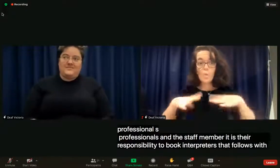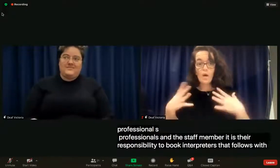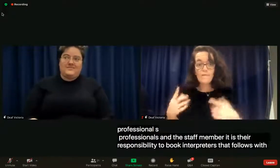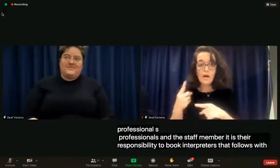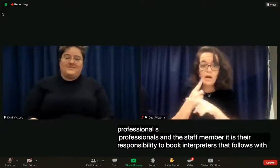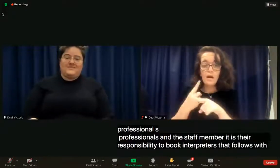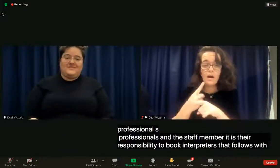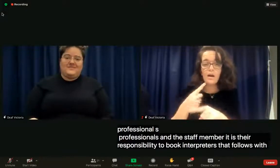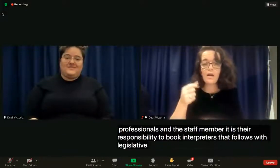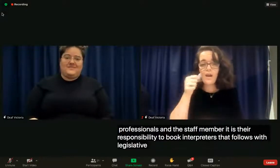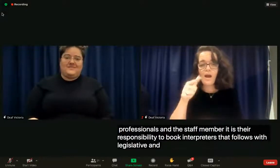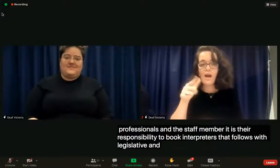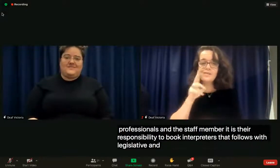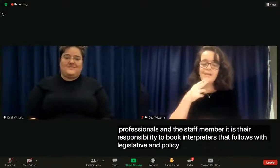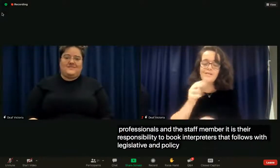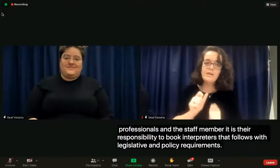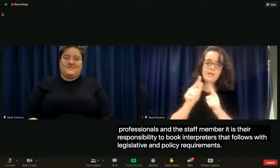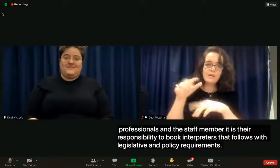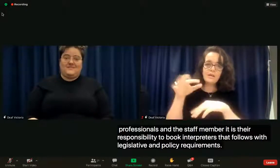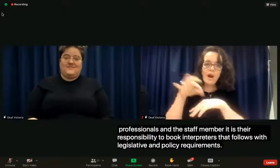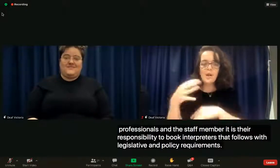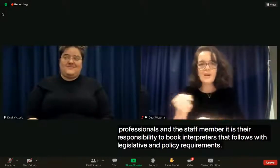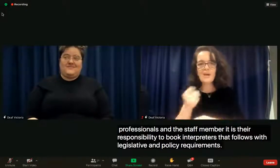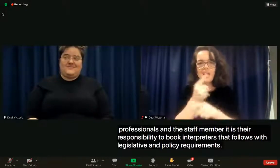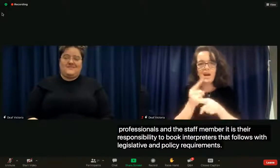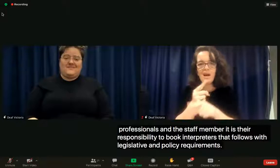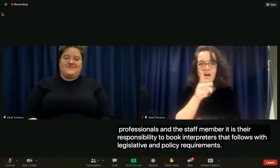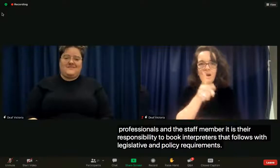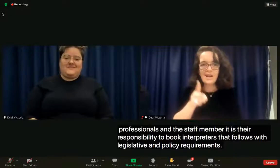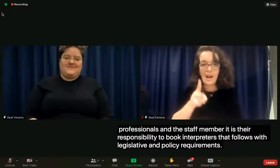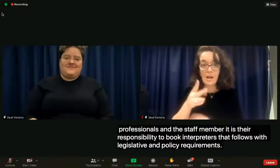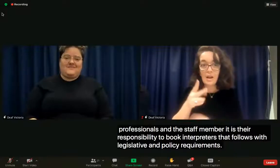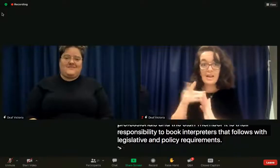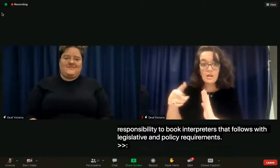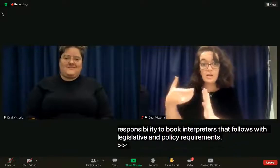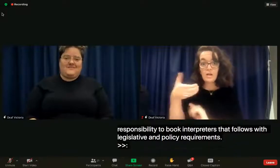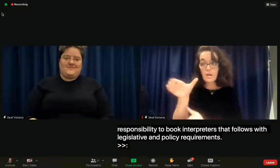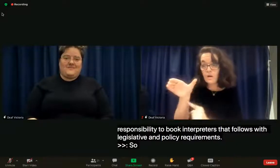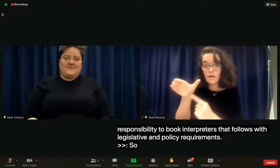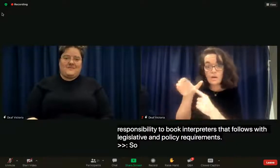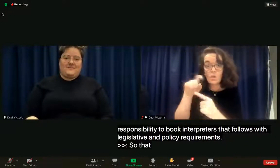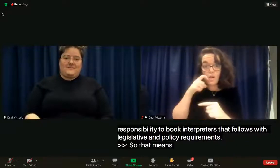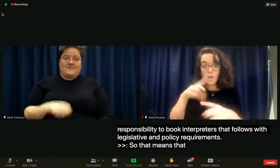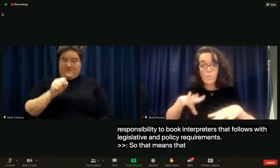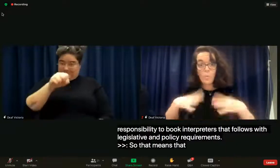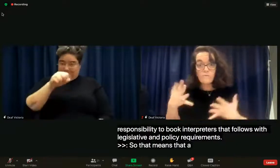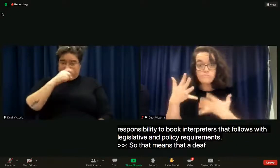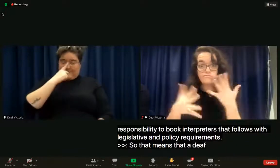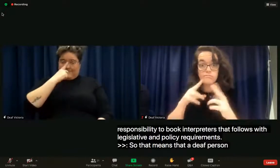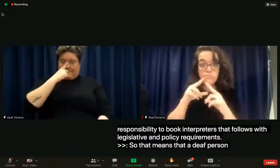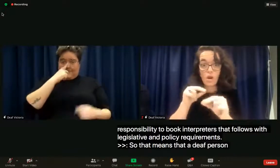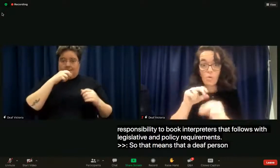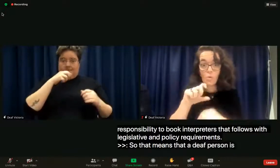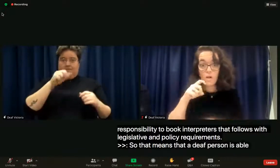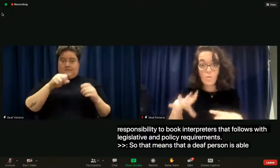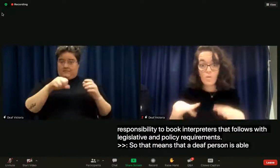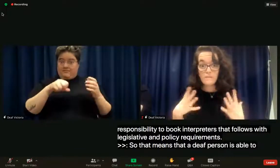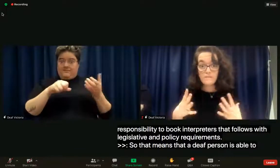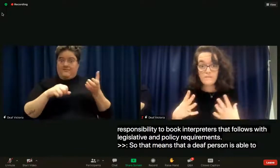So that means that a deaf person is able to show that to a healthcare professional, and the video will explain it on